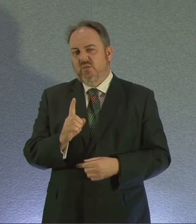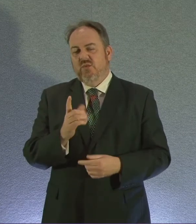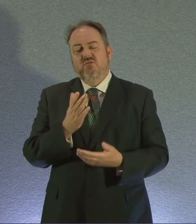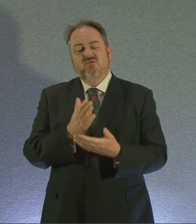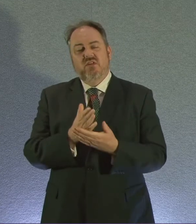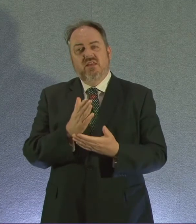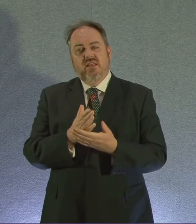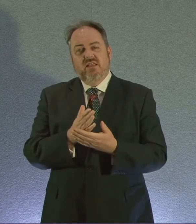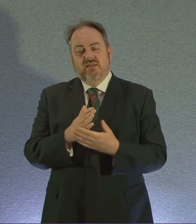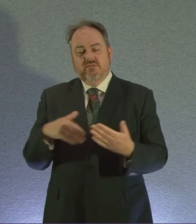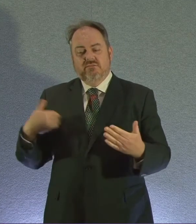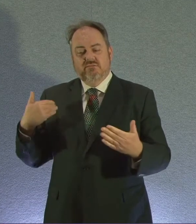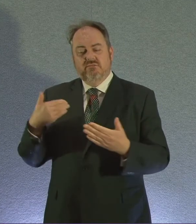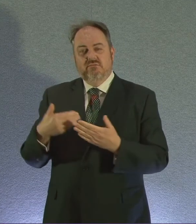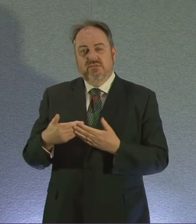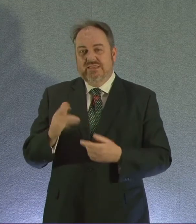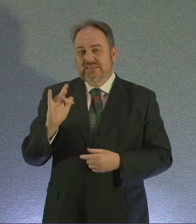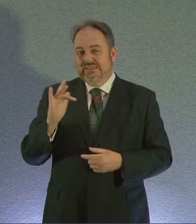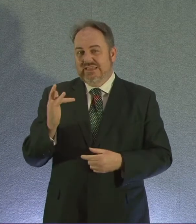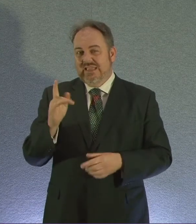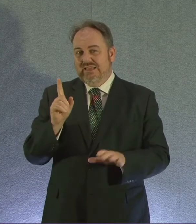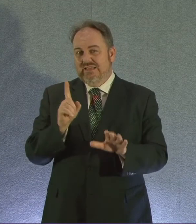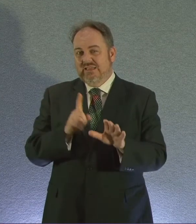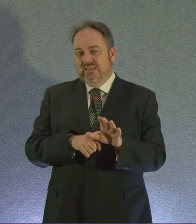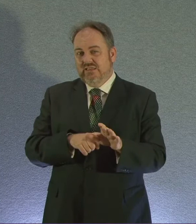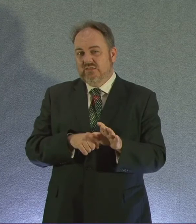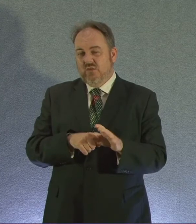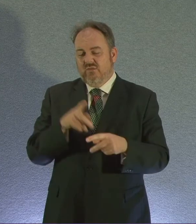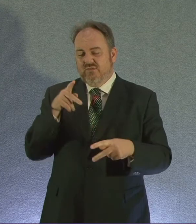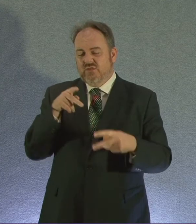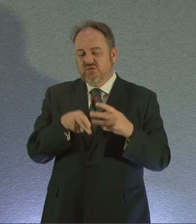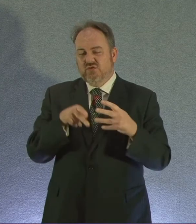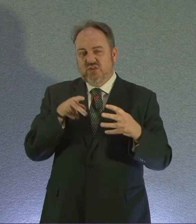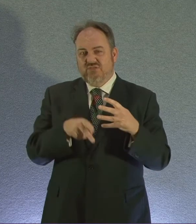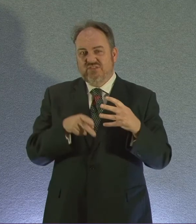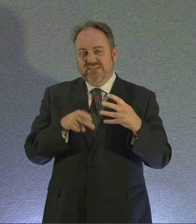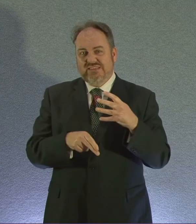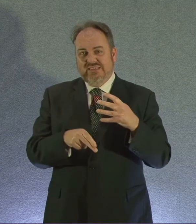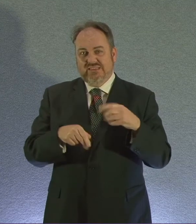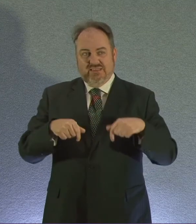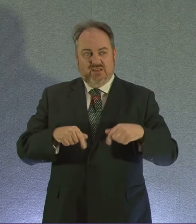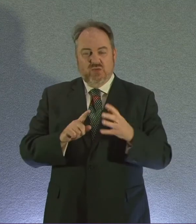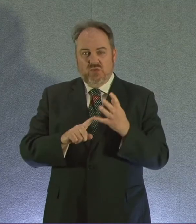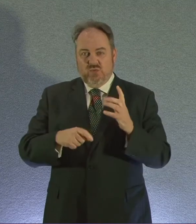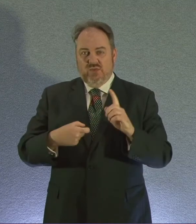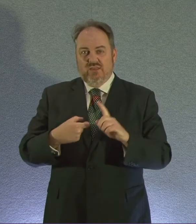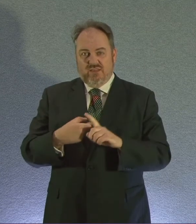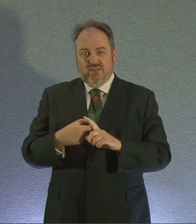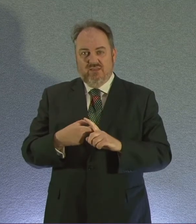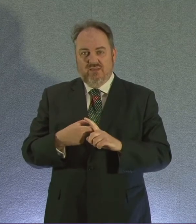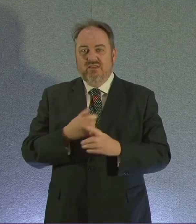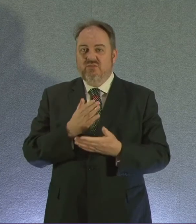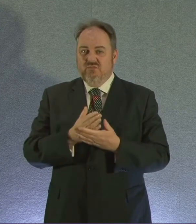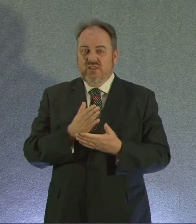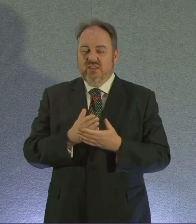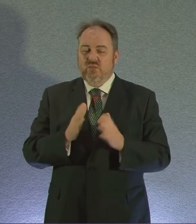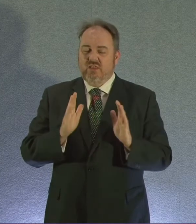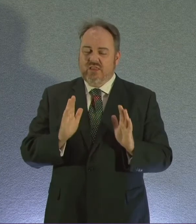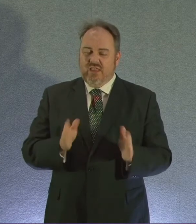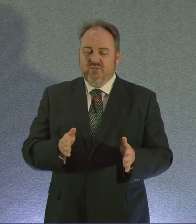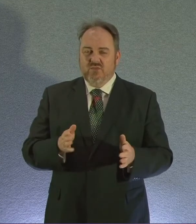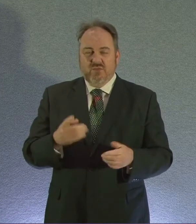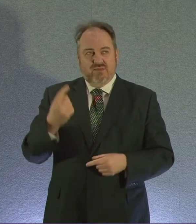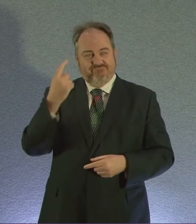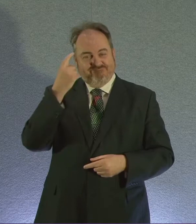had 10 years of austerity in this country, and therefore we have to be